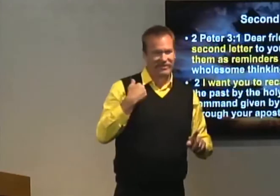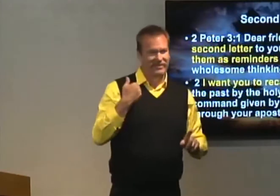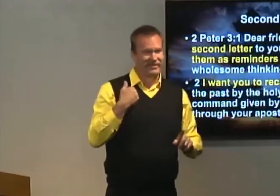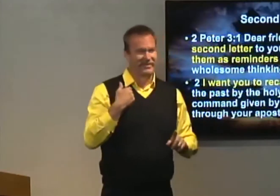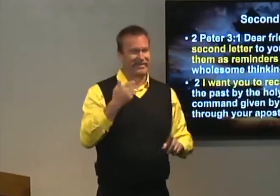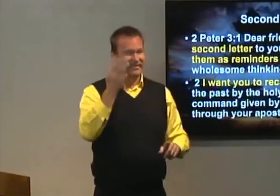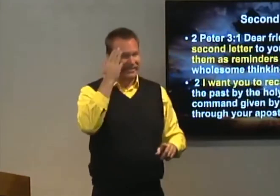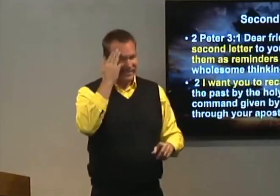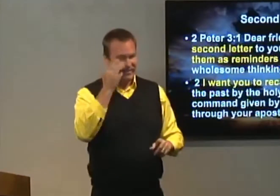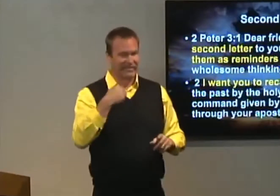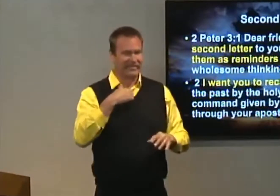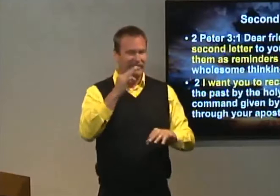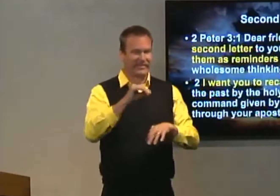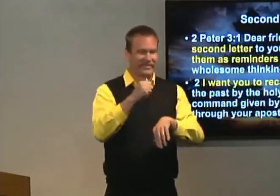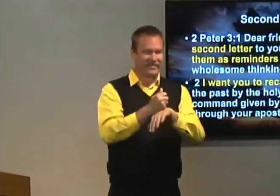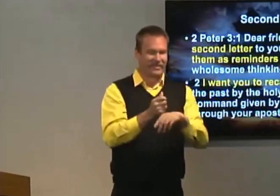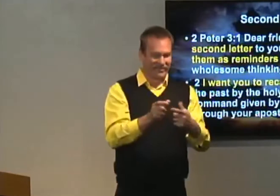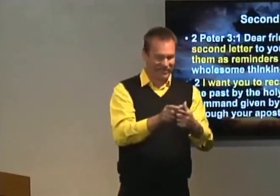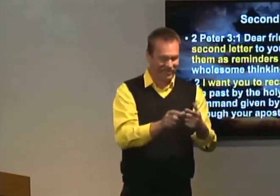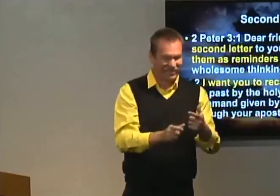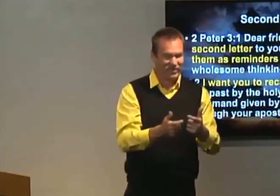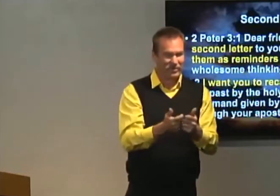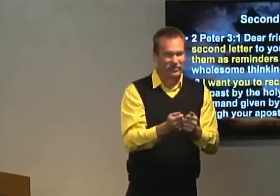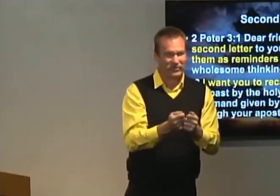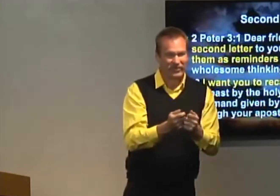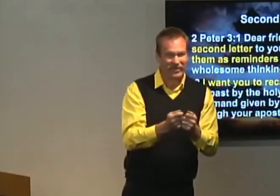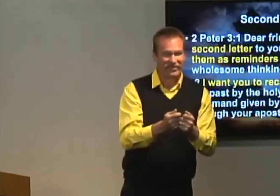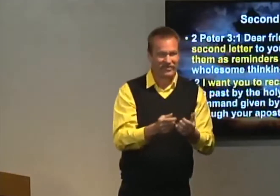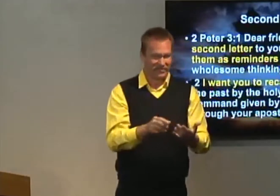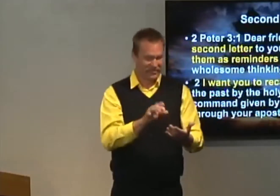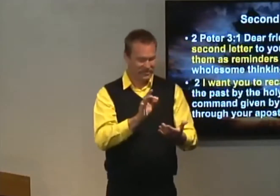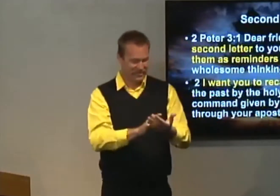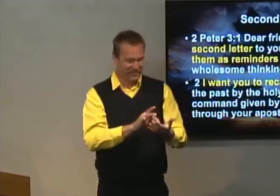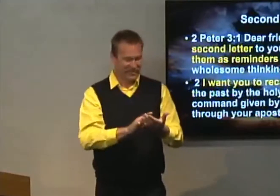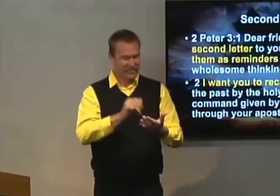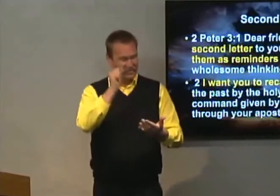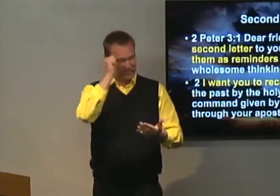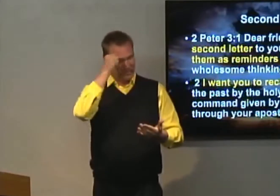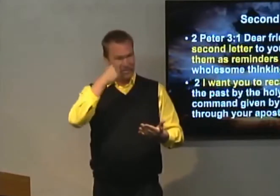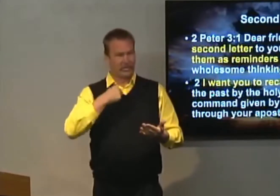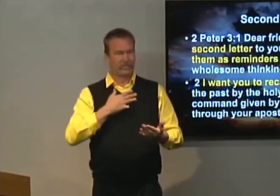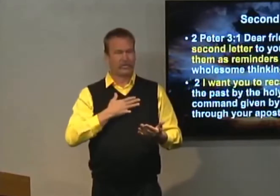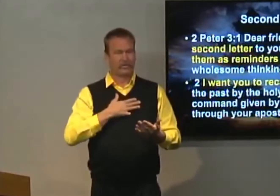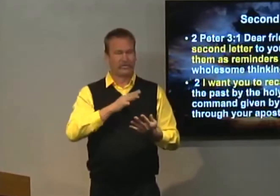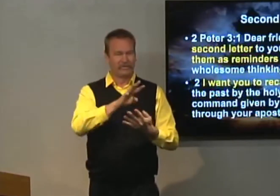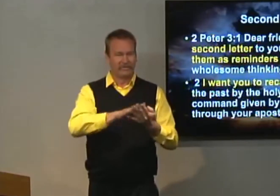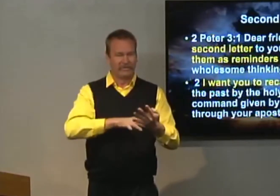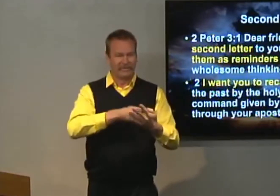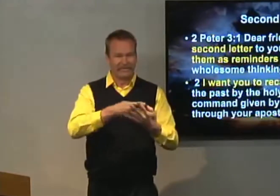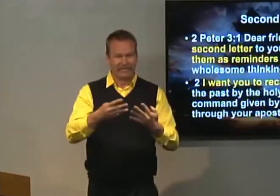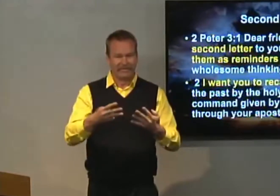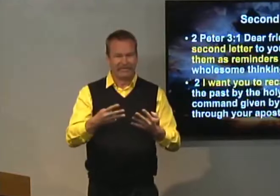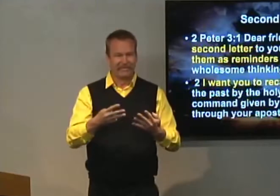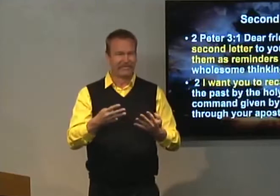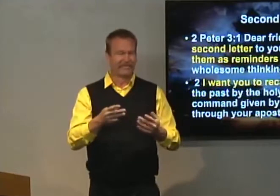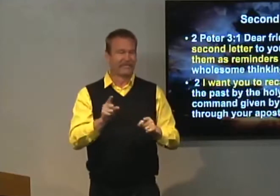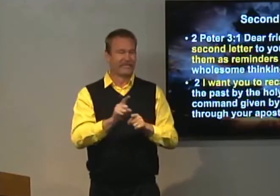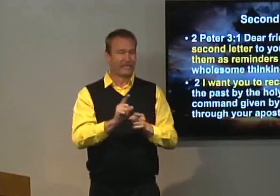again. You know, how sometimes you set it up on your phone and you get it clicked so that it's going to remind you of your schedule,